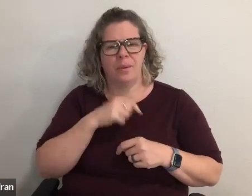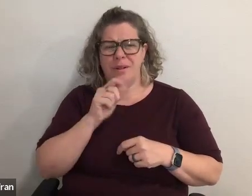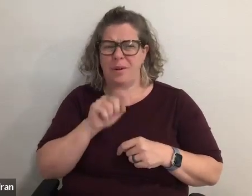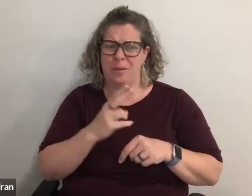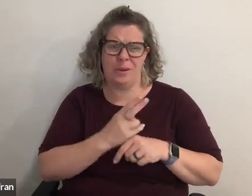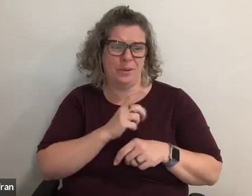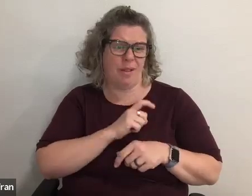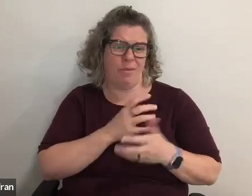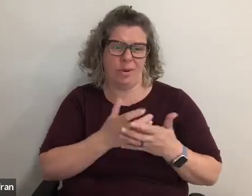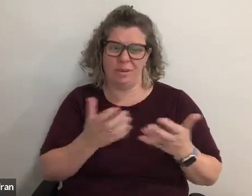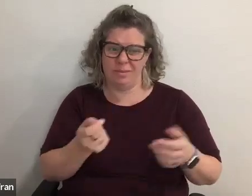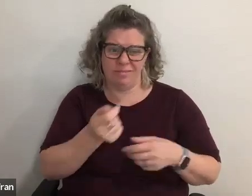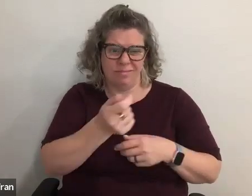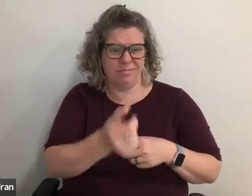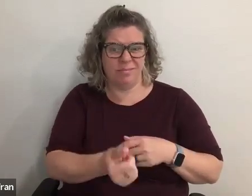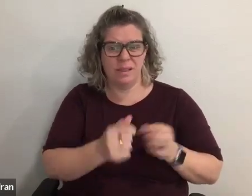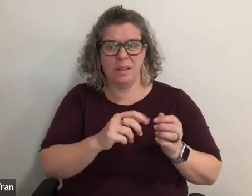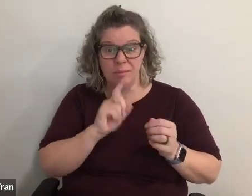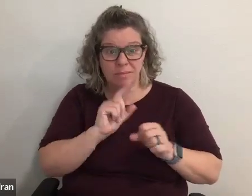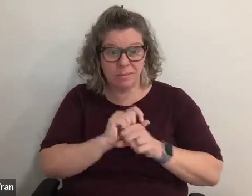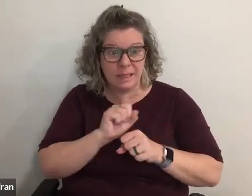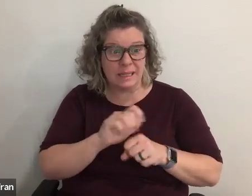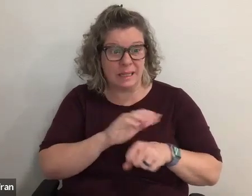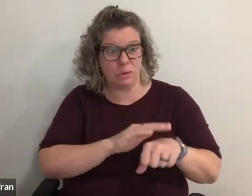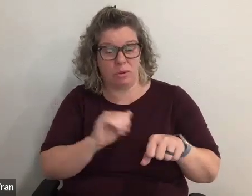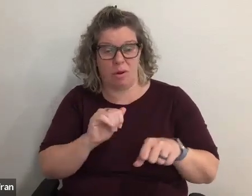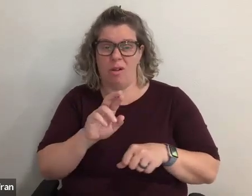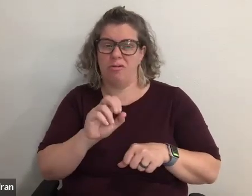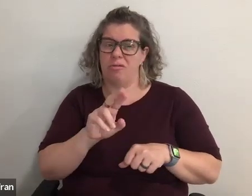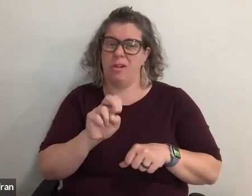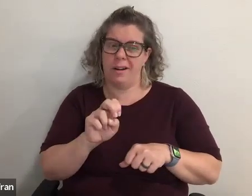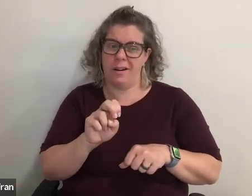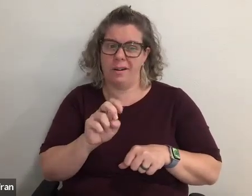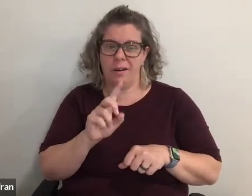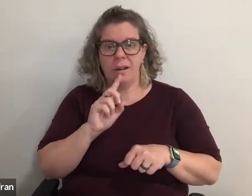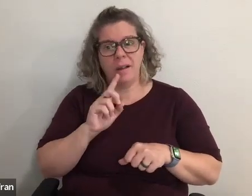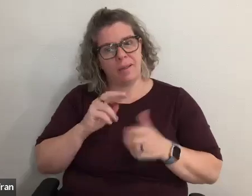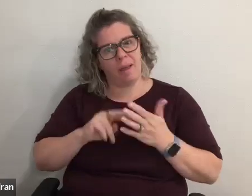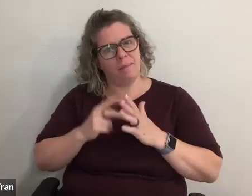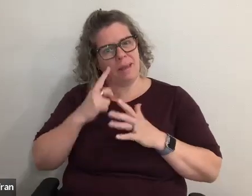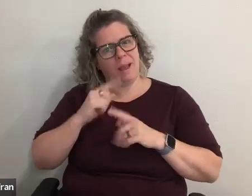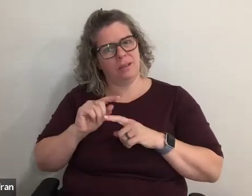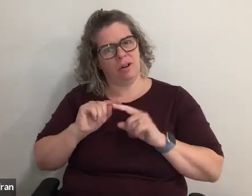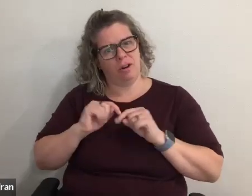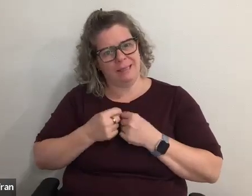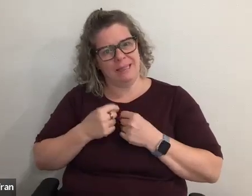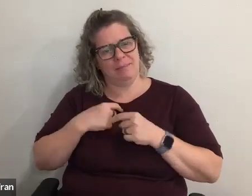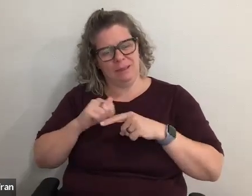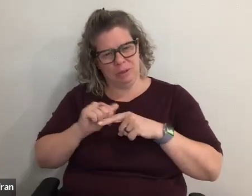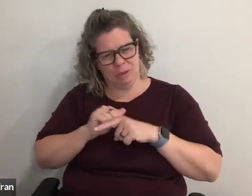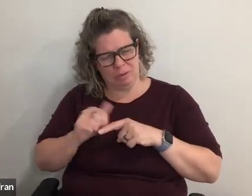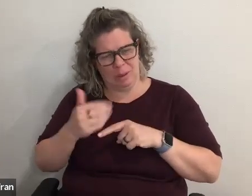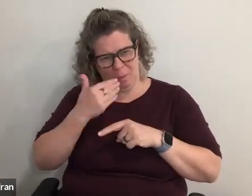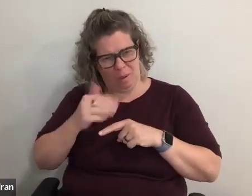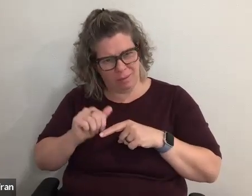use law enforcement. How often do we really need law enforcement? I think that really speaks to the training our teams get and how we approach